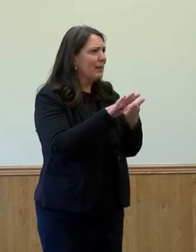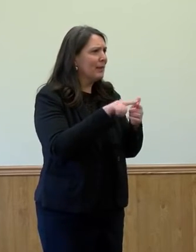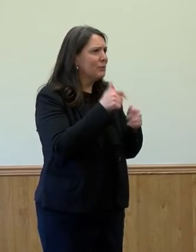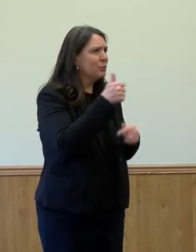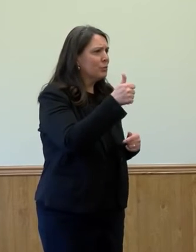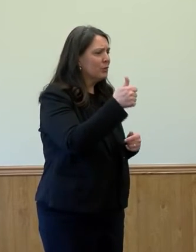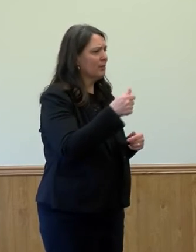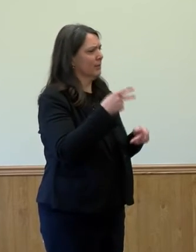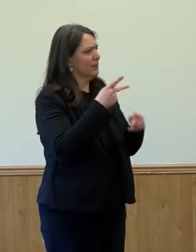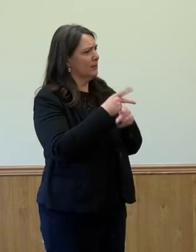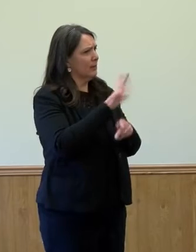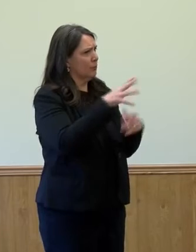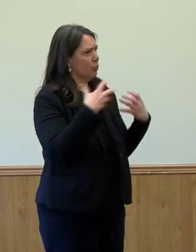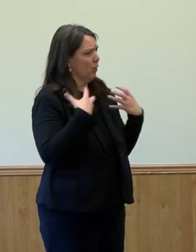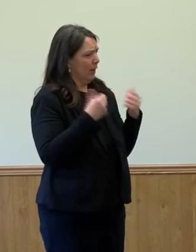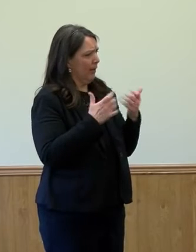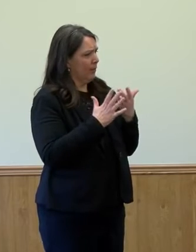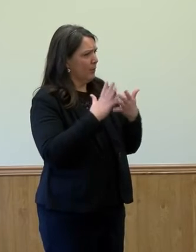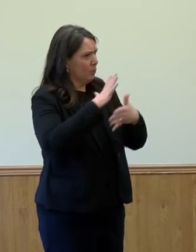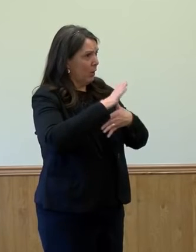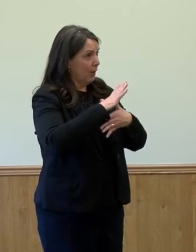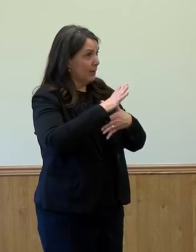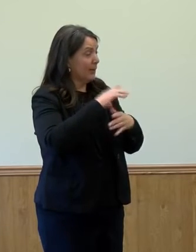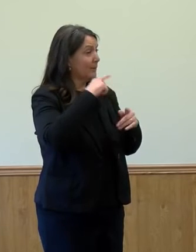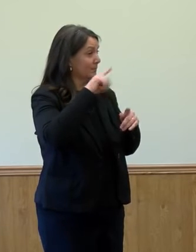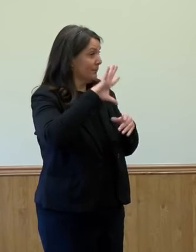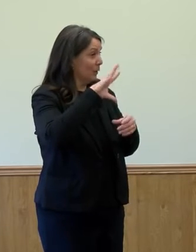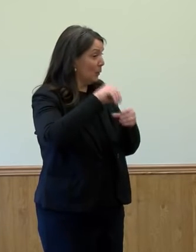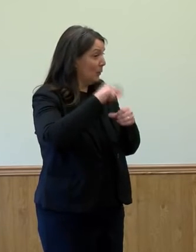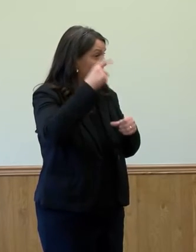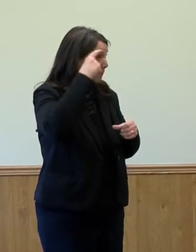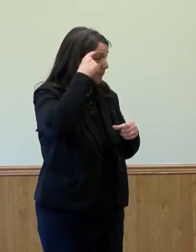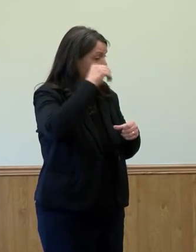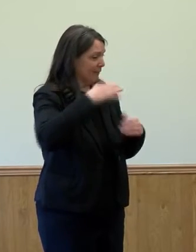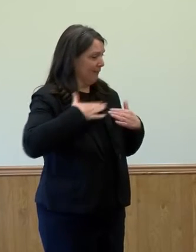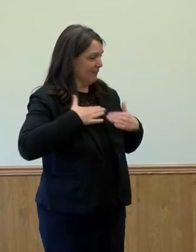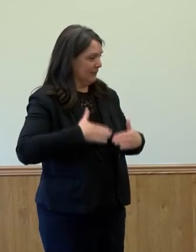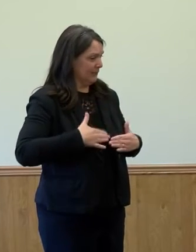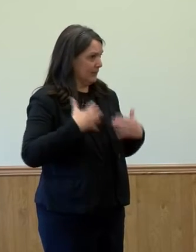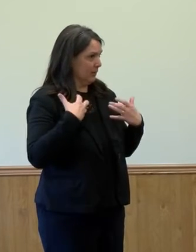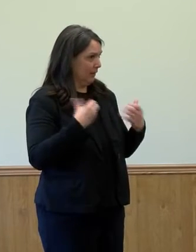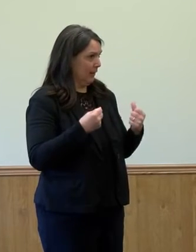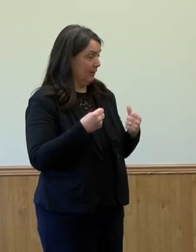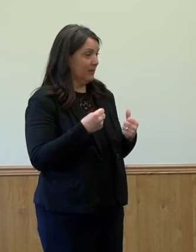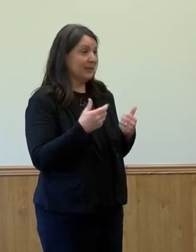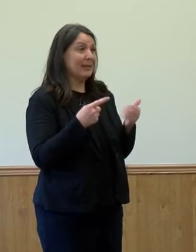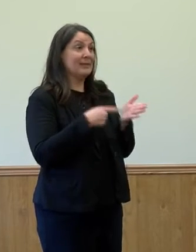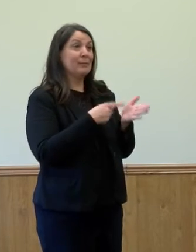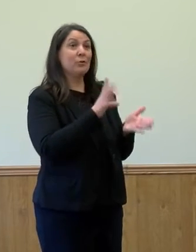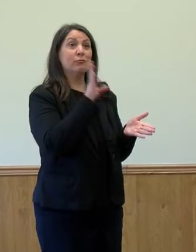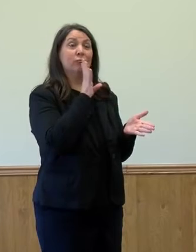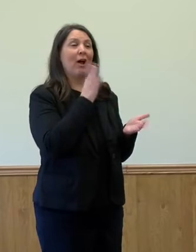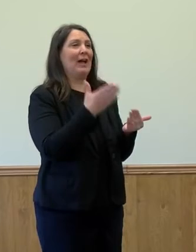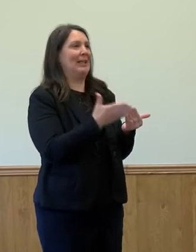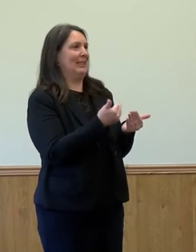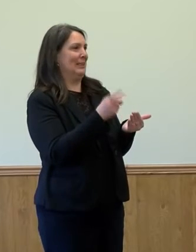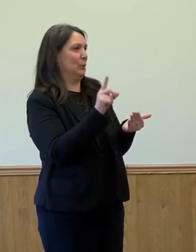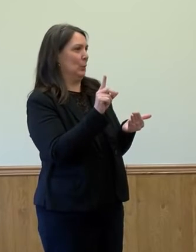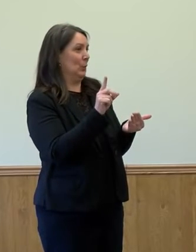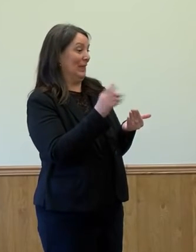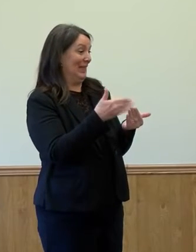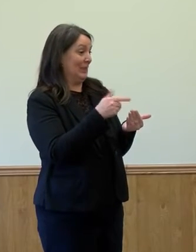priority. This includes both mental and physical health. Like most things, this is easier said than done, but demands upon us